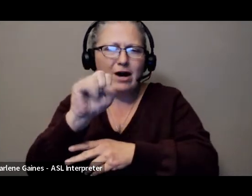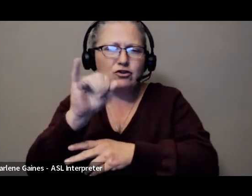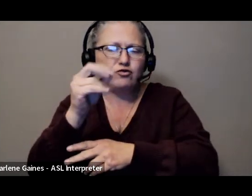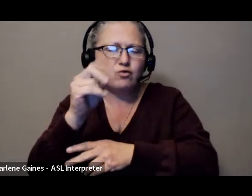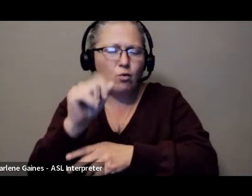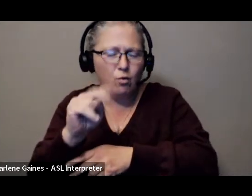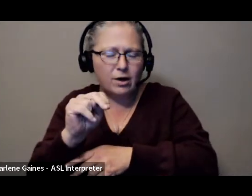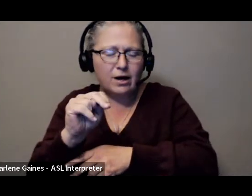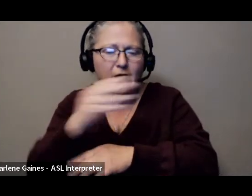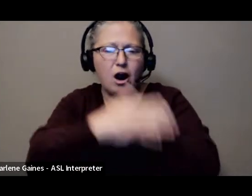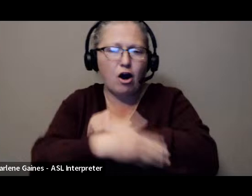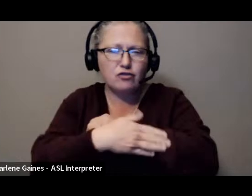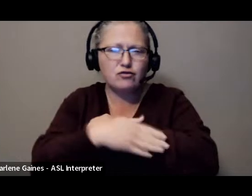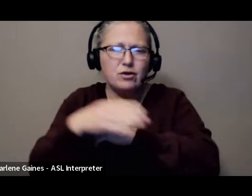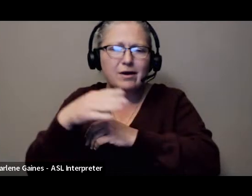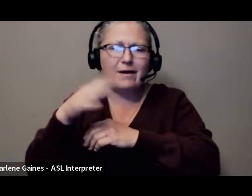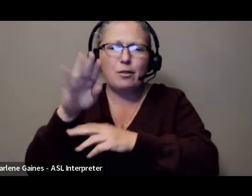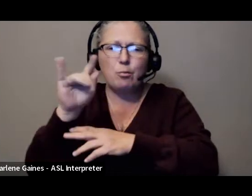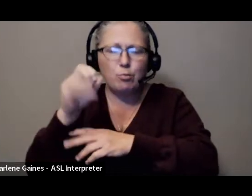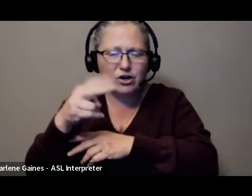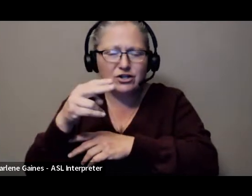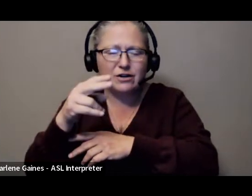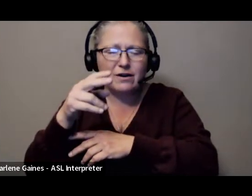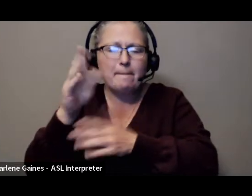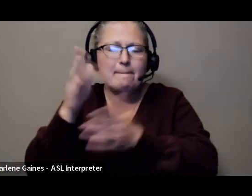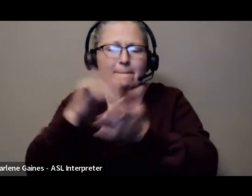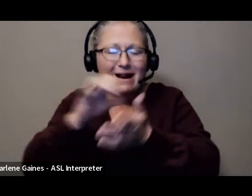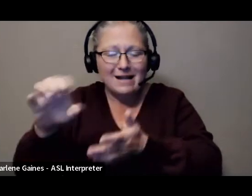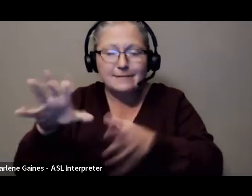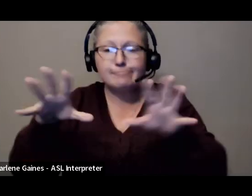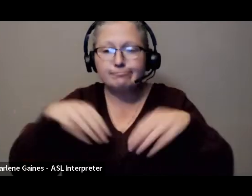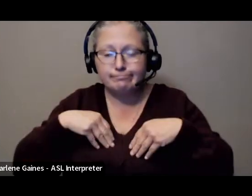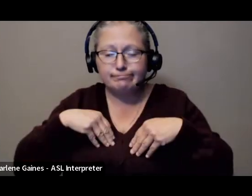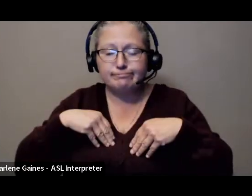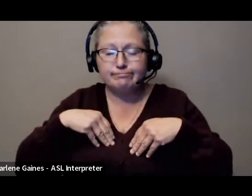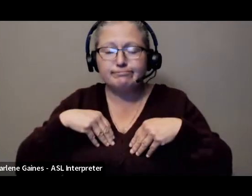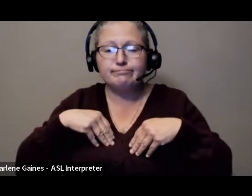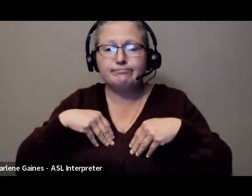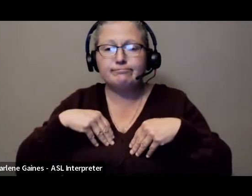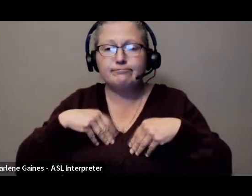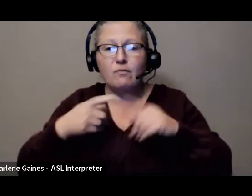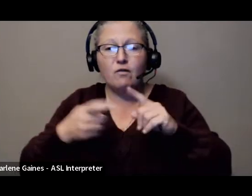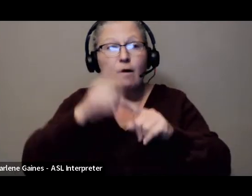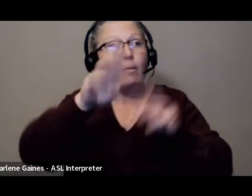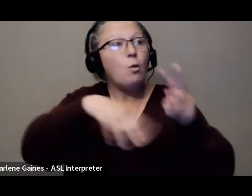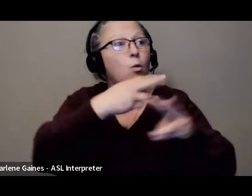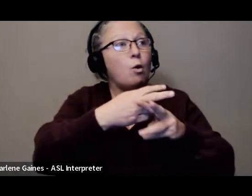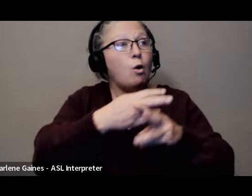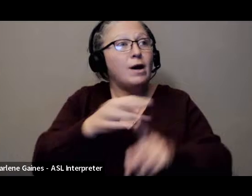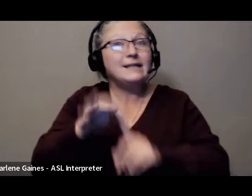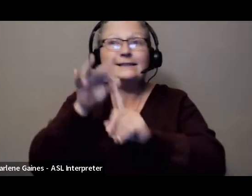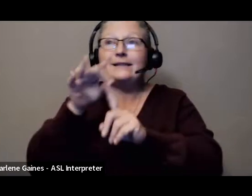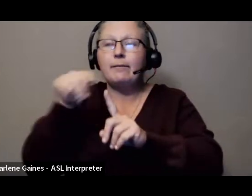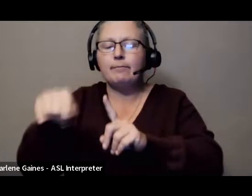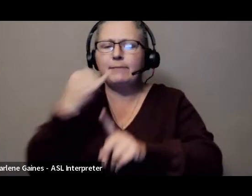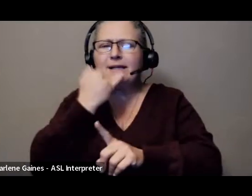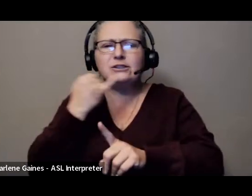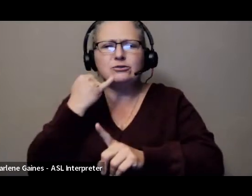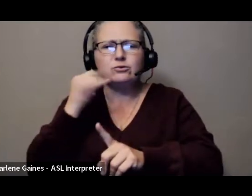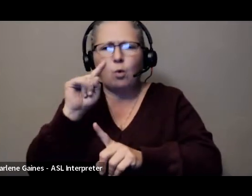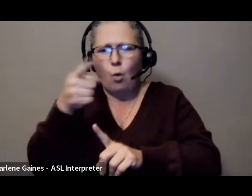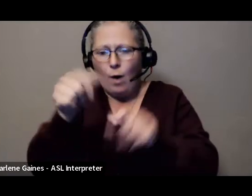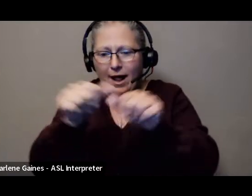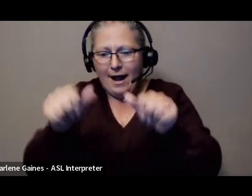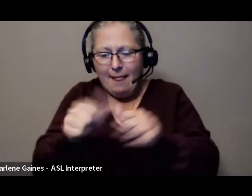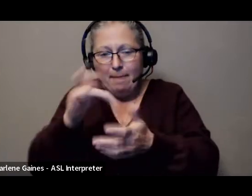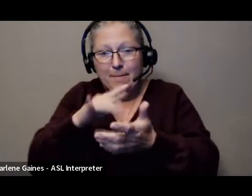British Empire in the Middle East have been accepted as binding by the rest of the world, except Israel. The only area in the Middle